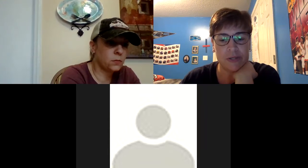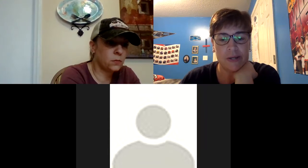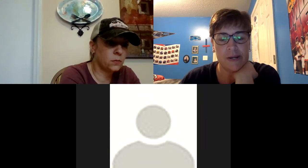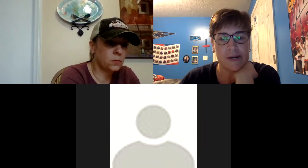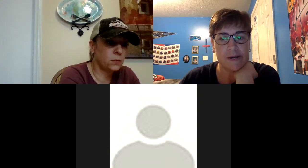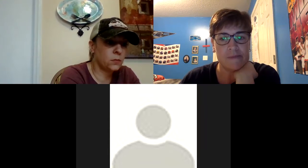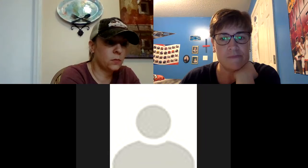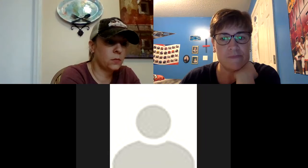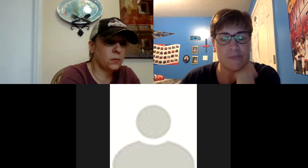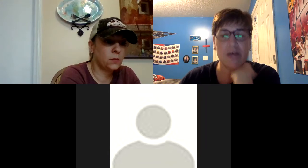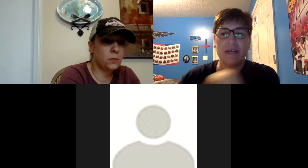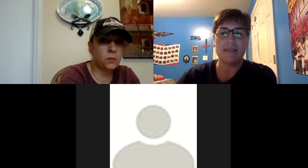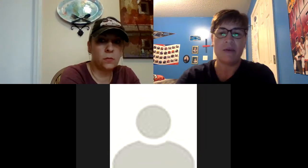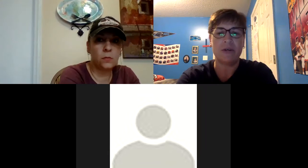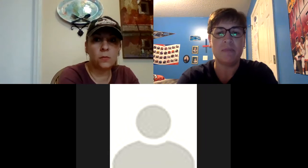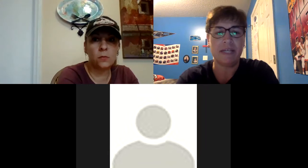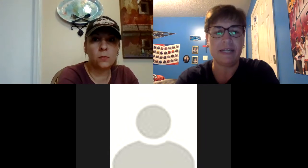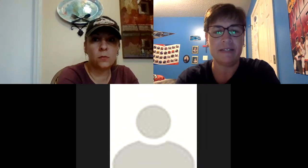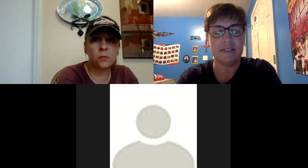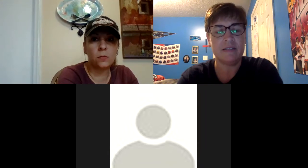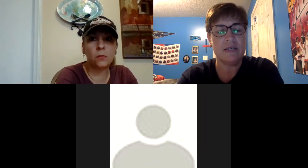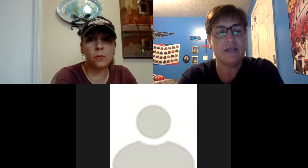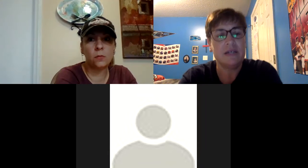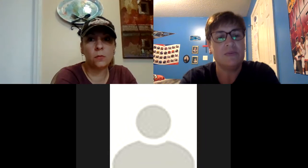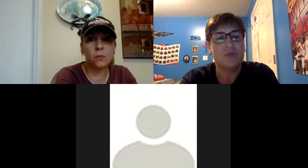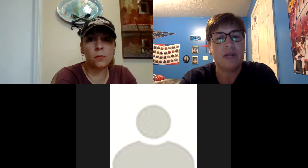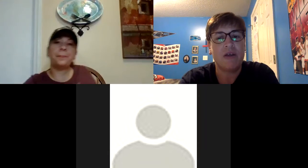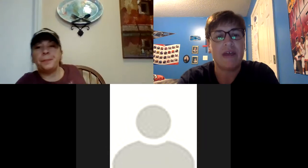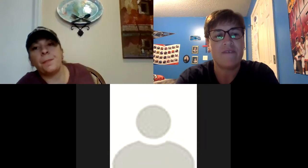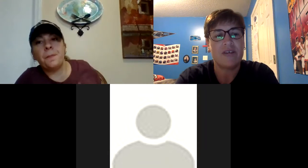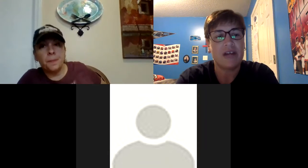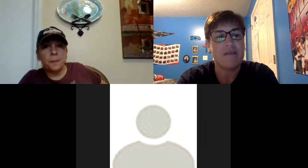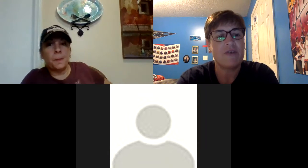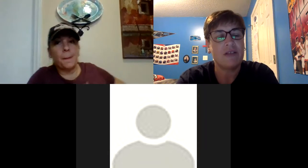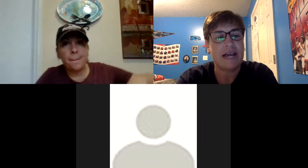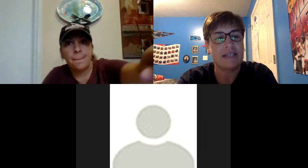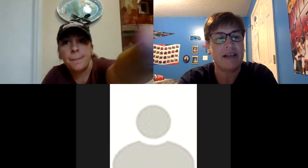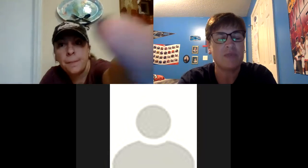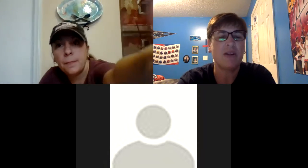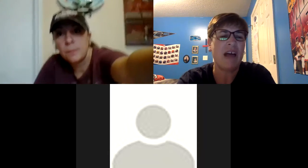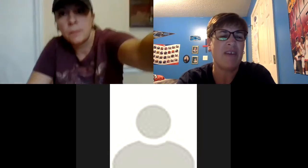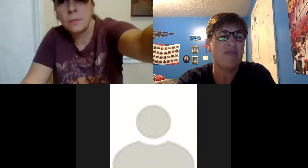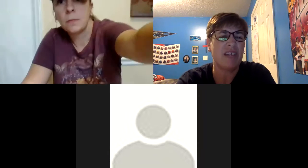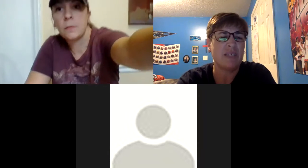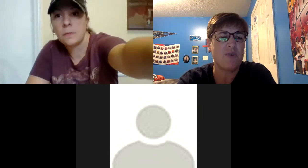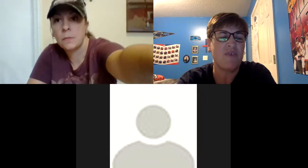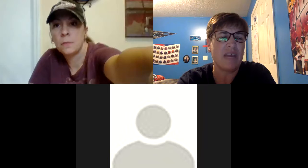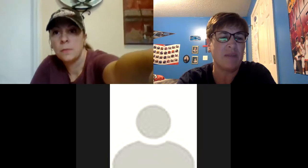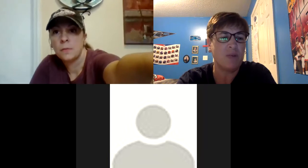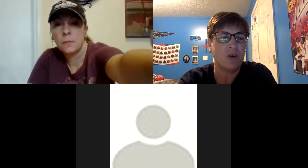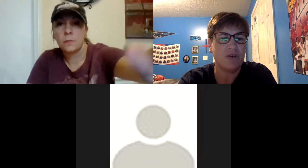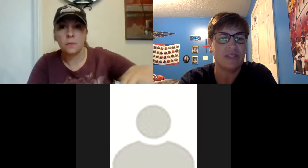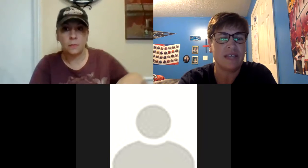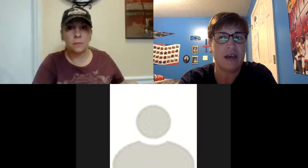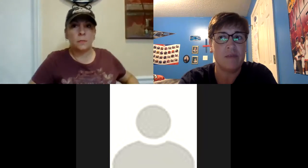words. So I'll get that one completed and we'll get all that figured out for our last class. But it'll have like some more